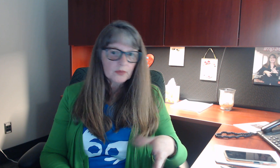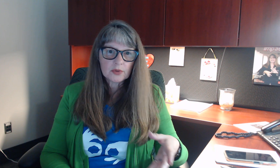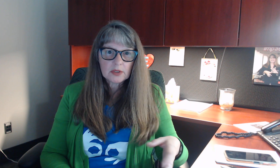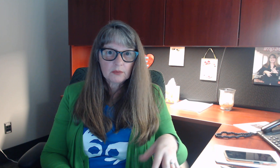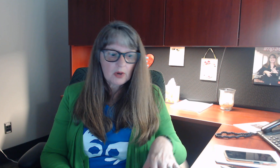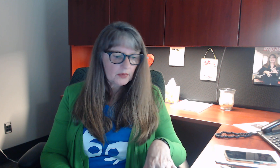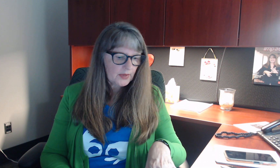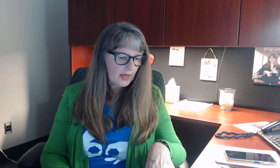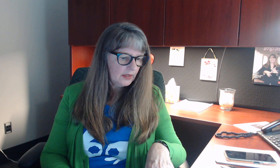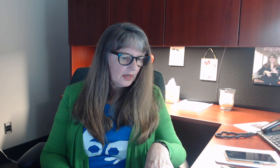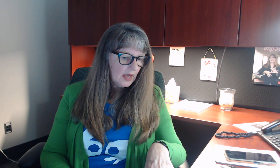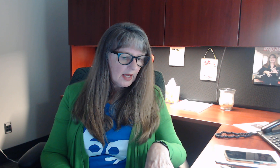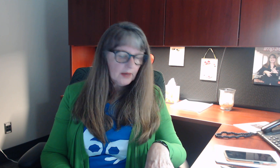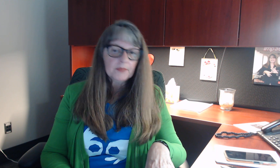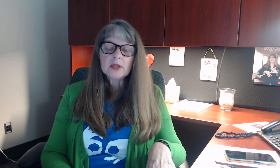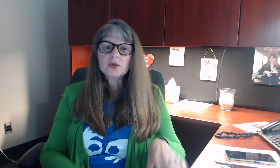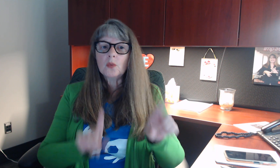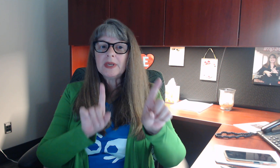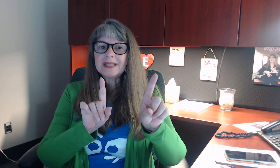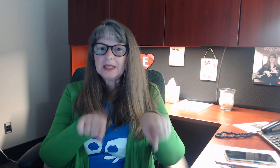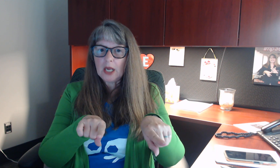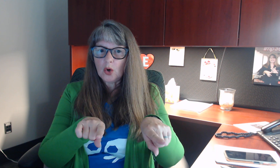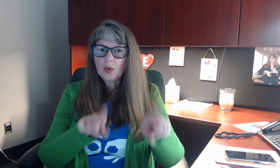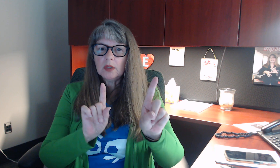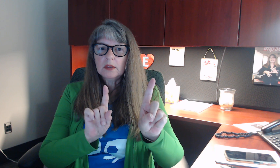nothing wrong with that. So we said go.